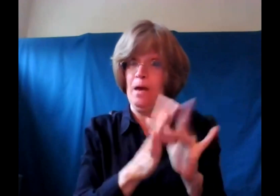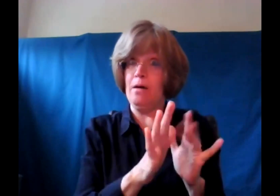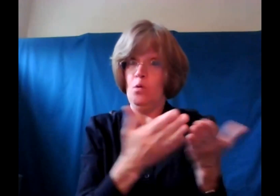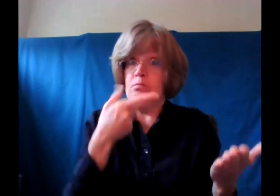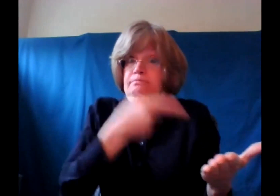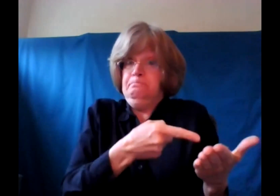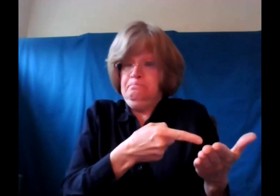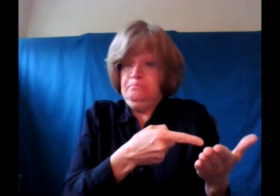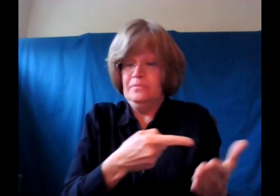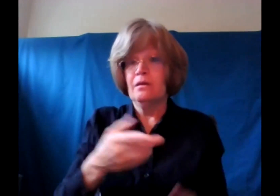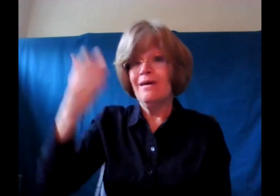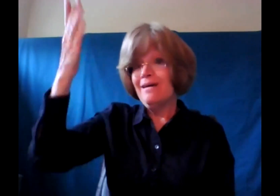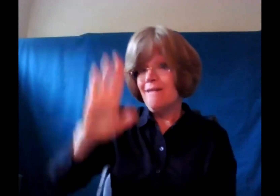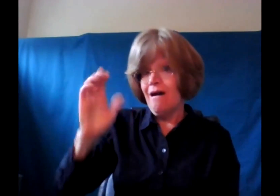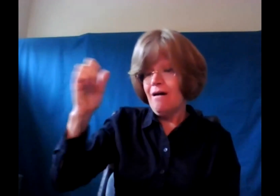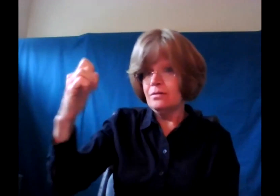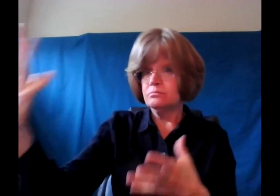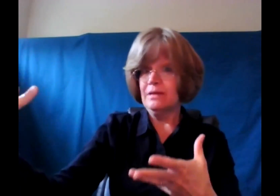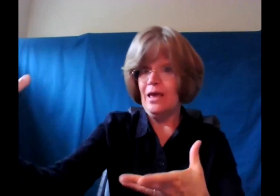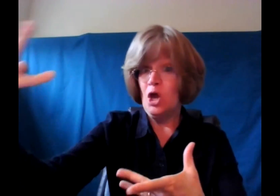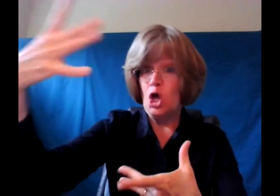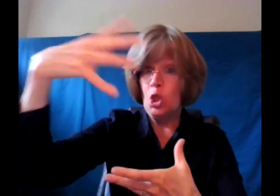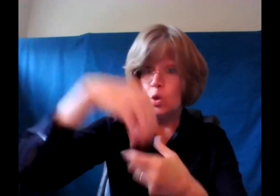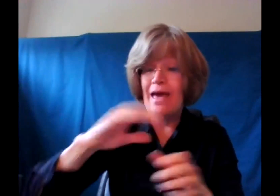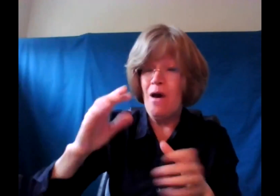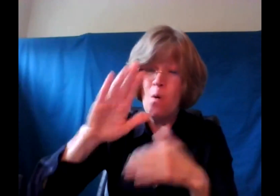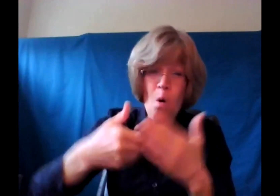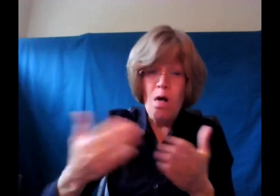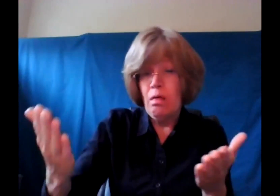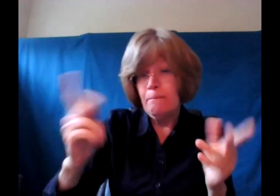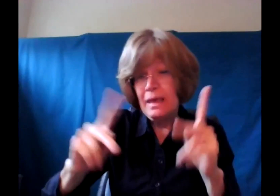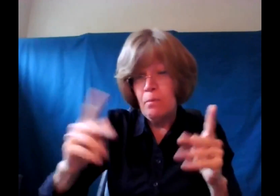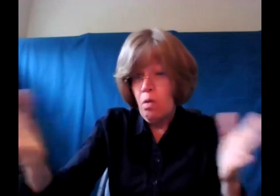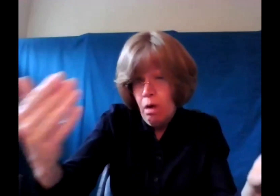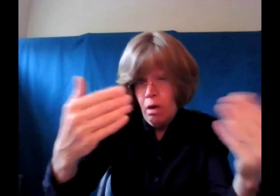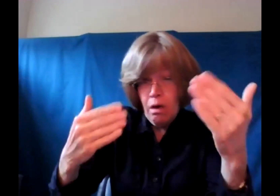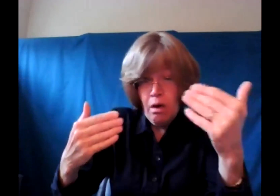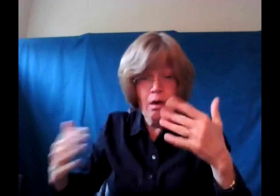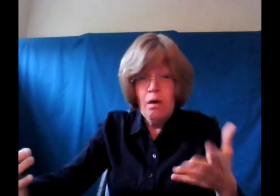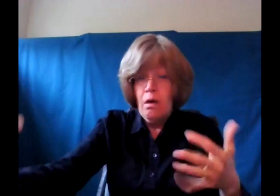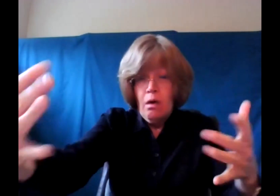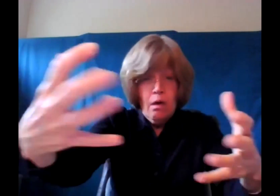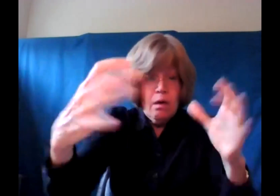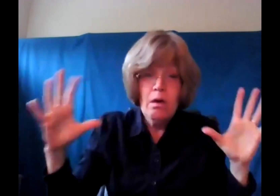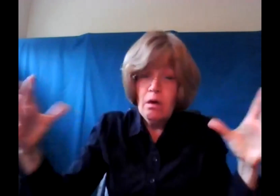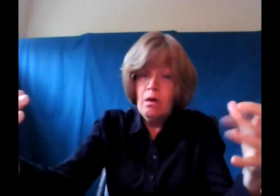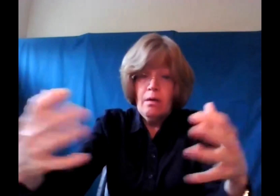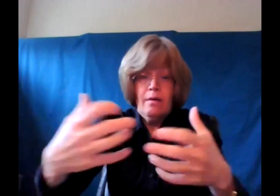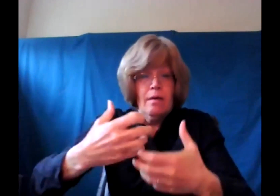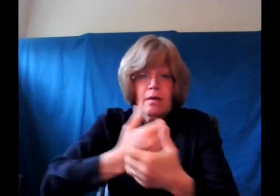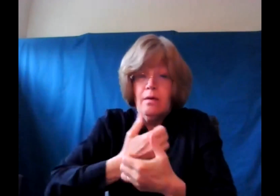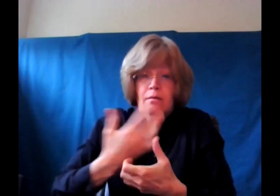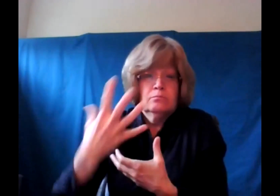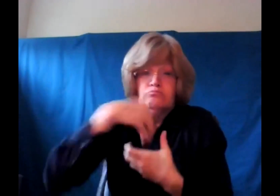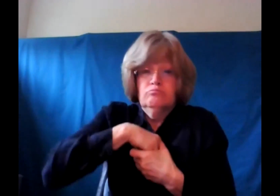God who is inclusive brings everyone in, and things like what we're doing now maybe